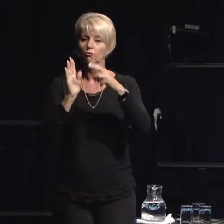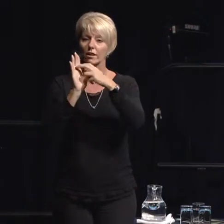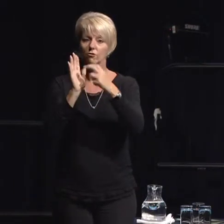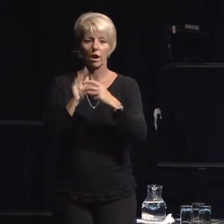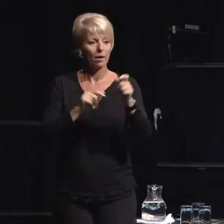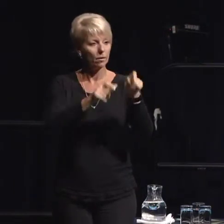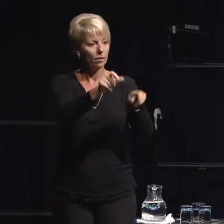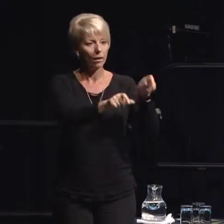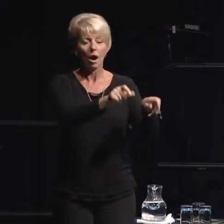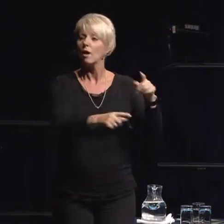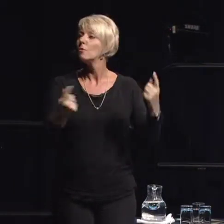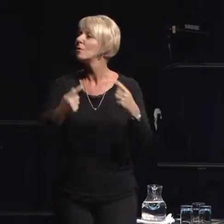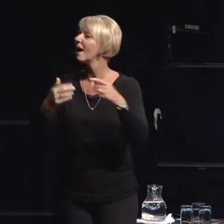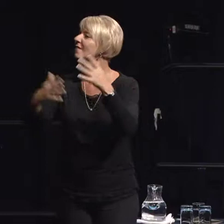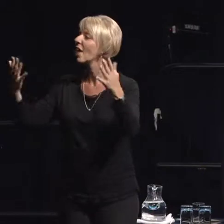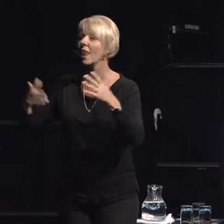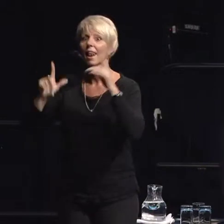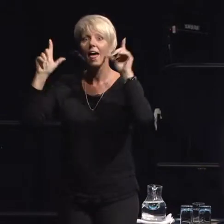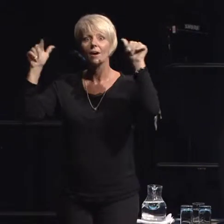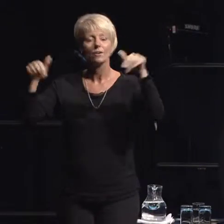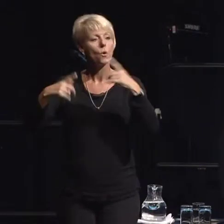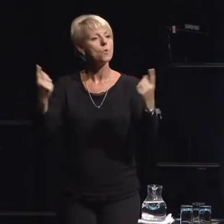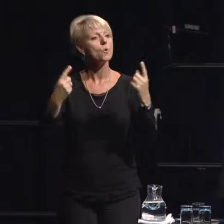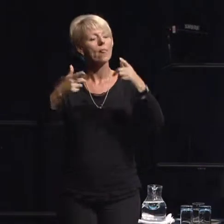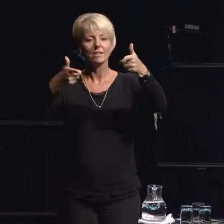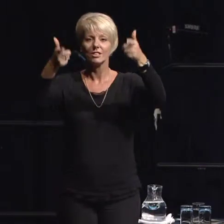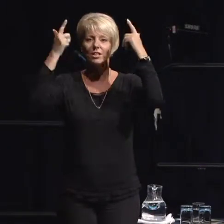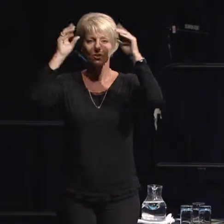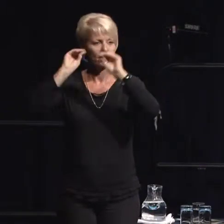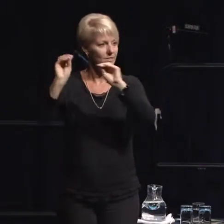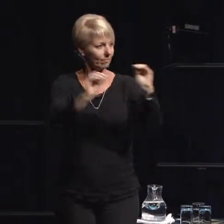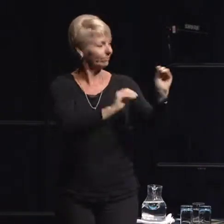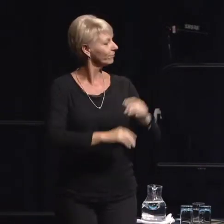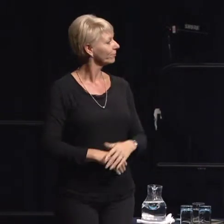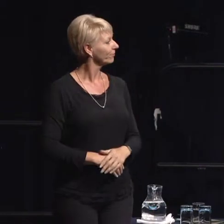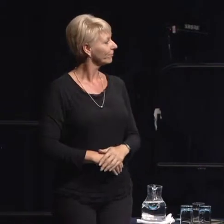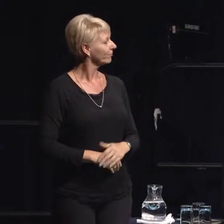course, the people who got the loudest cheers, our esteemed teaching staff.